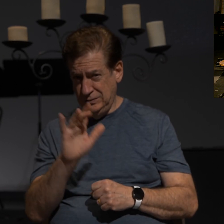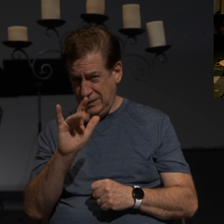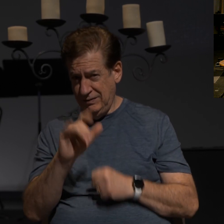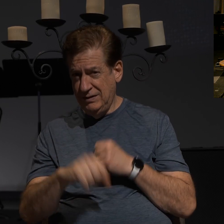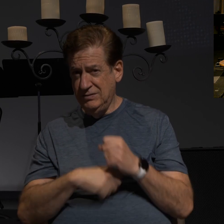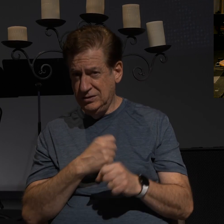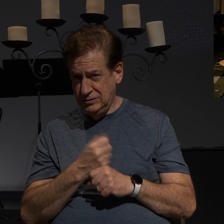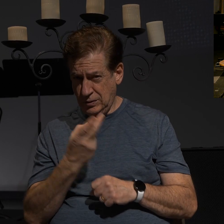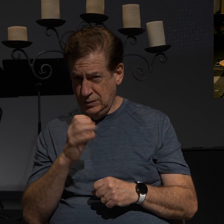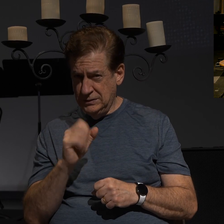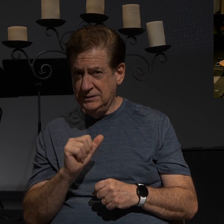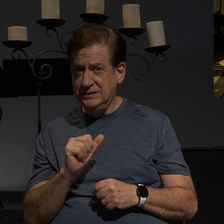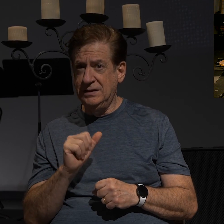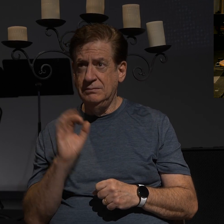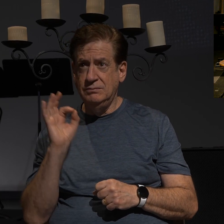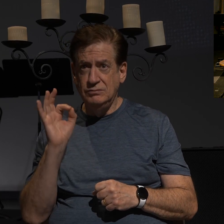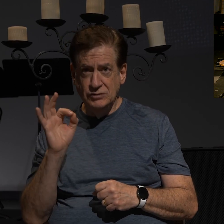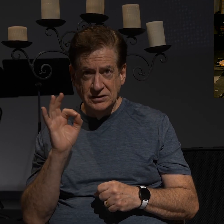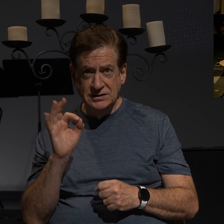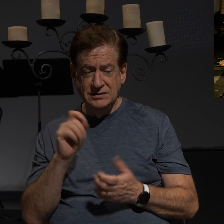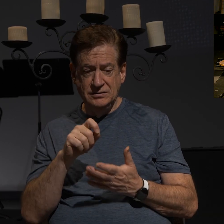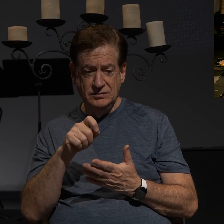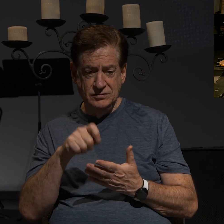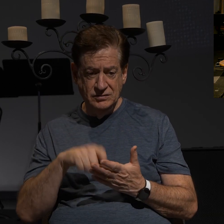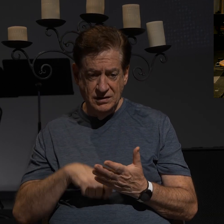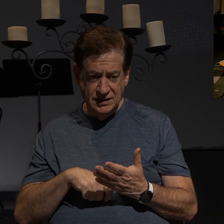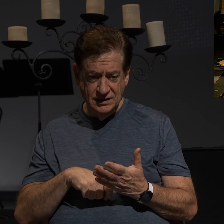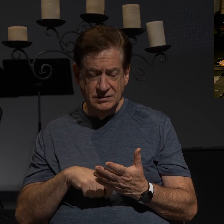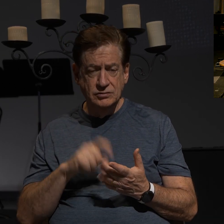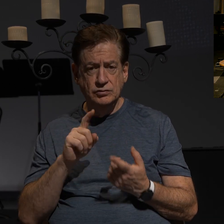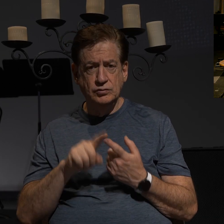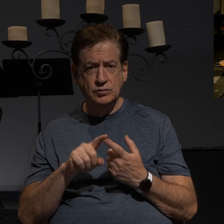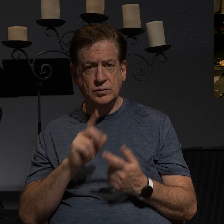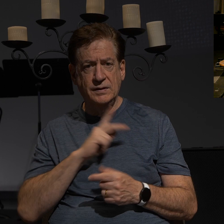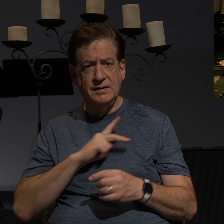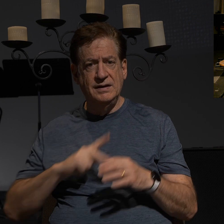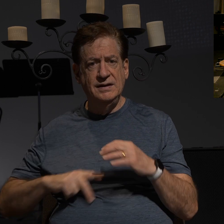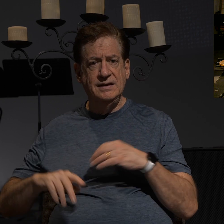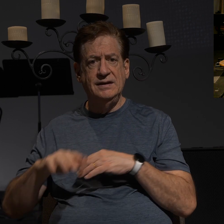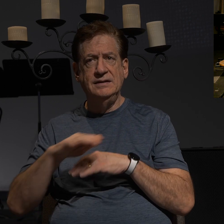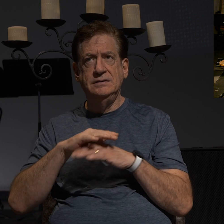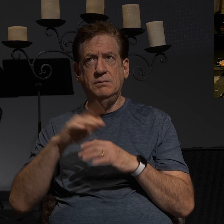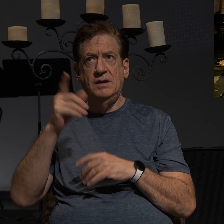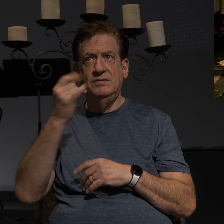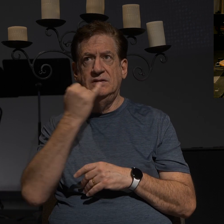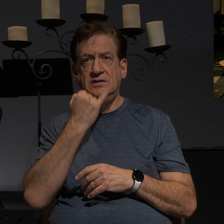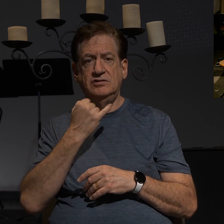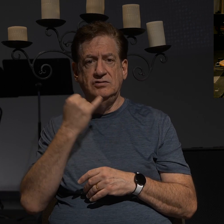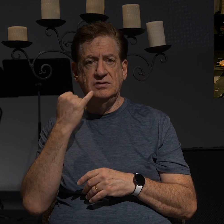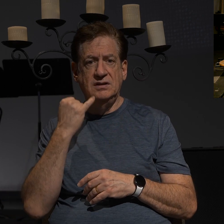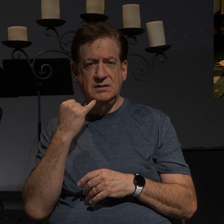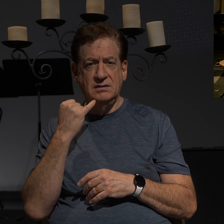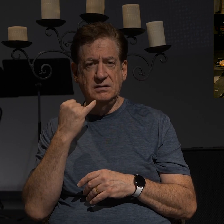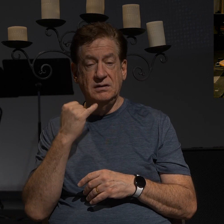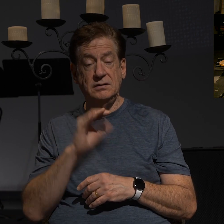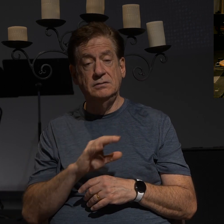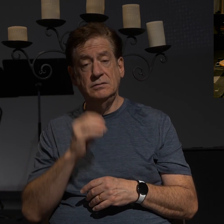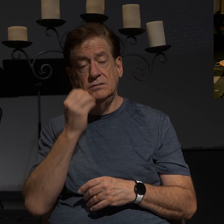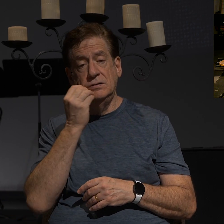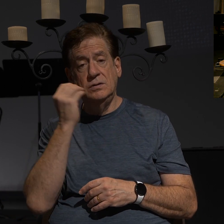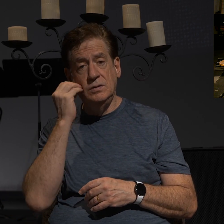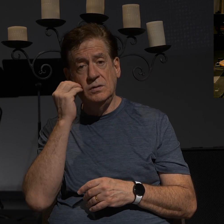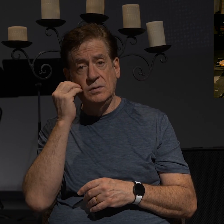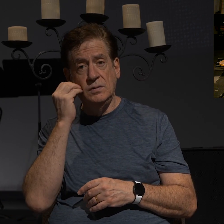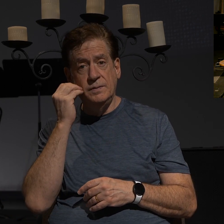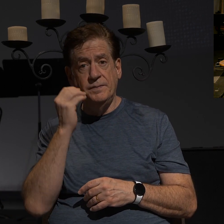25 years, Hosea preaches and writes to the kingdom of Israel. And his poems, which